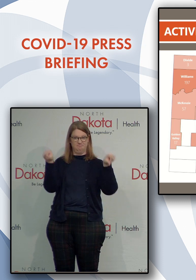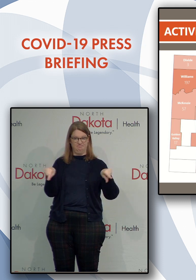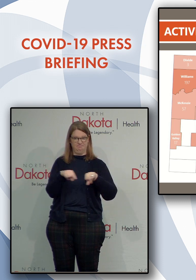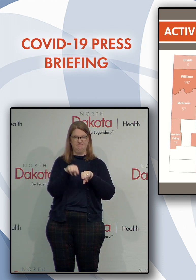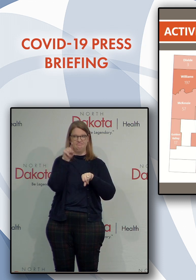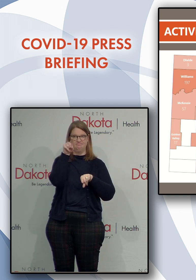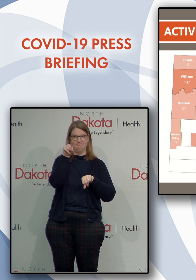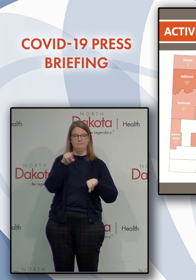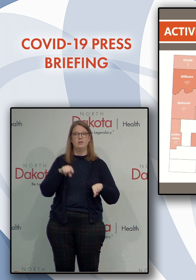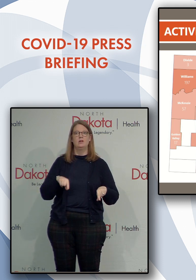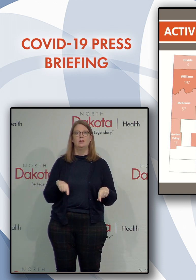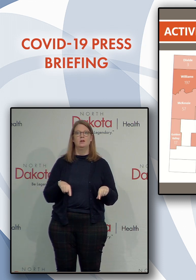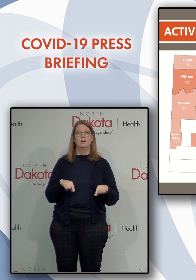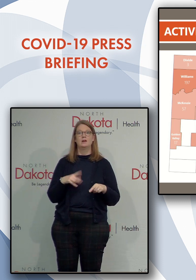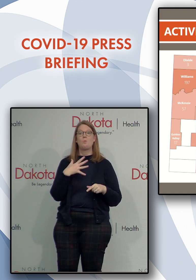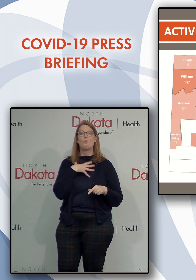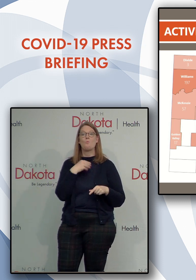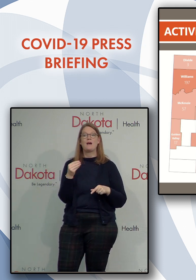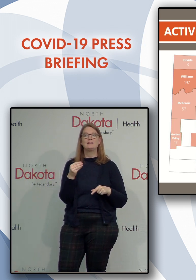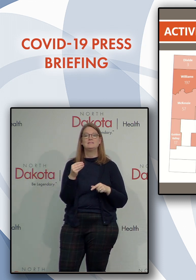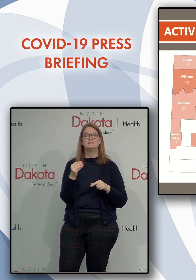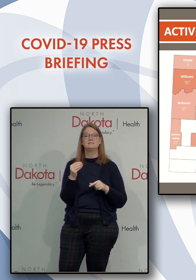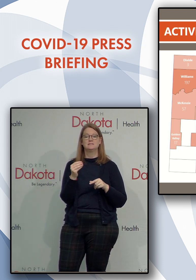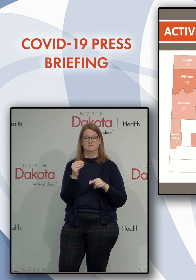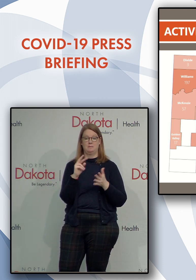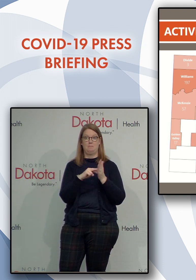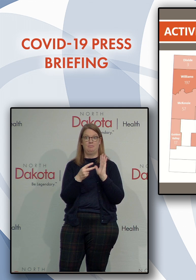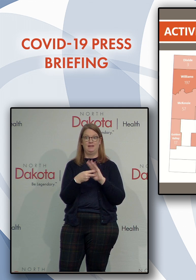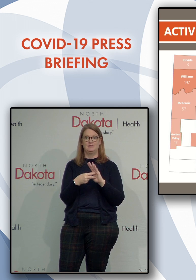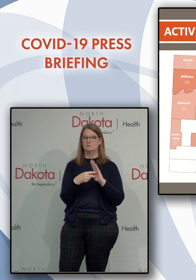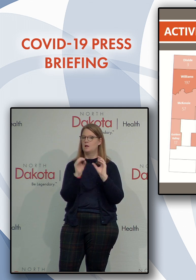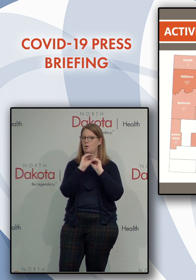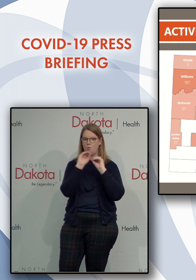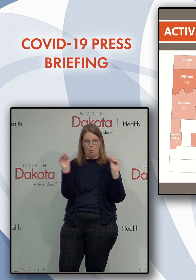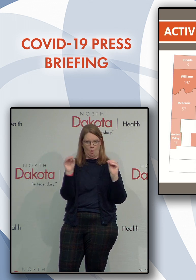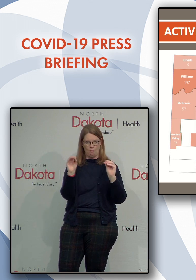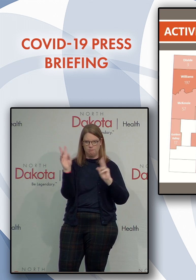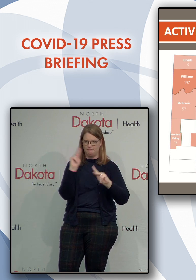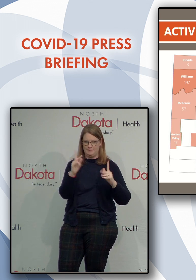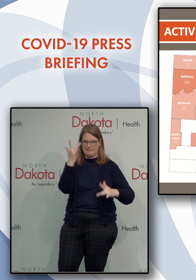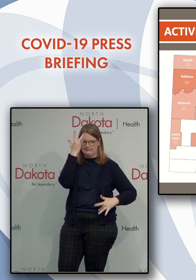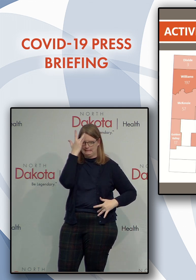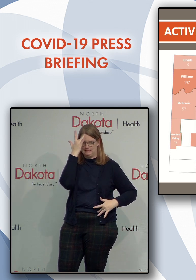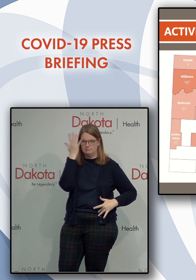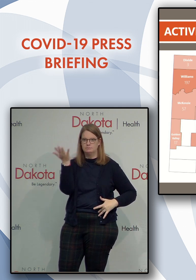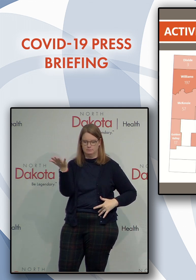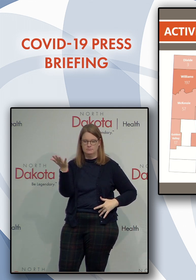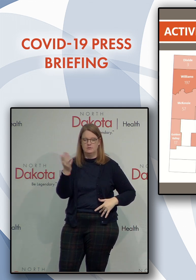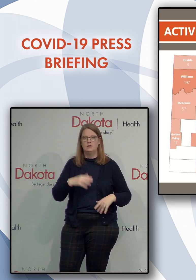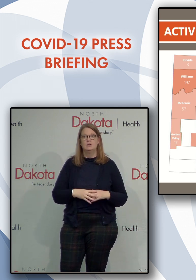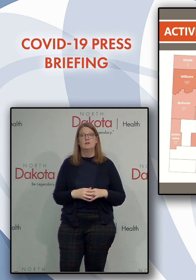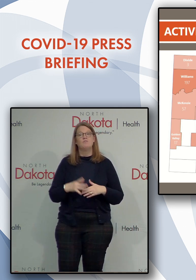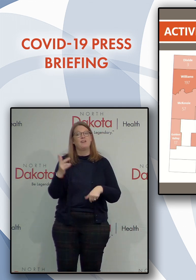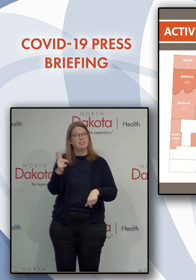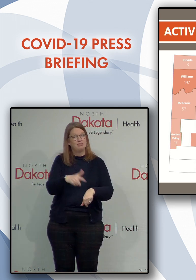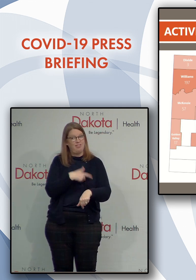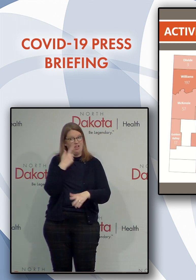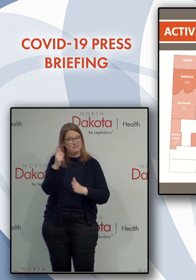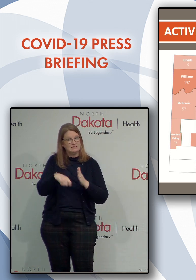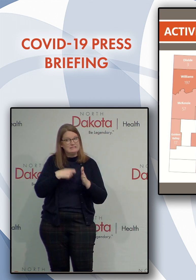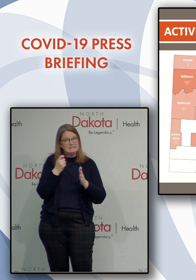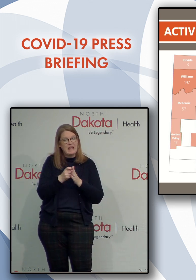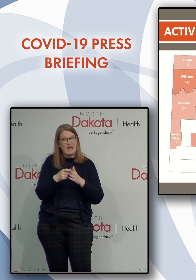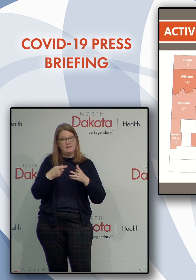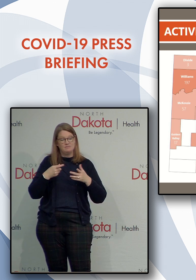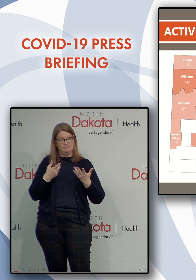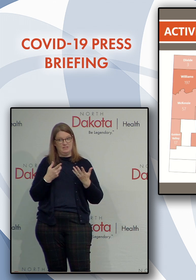on this chart, and by that I mean that these are counties that have no active cases. We went for a period of time during